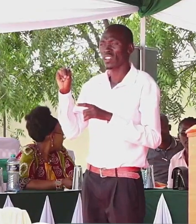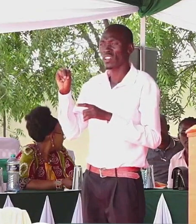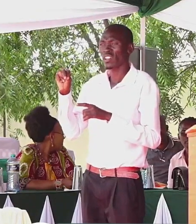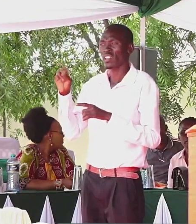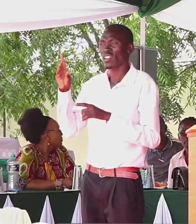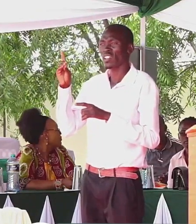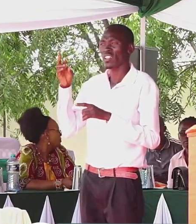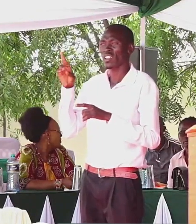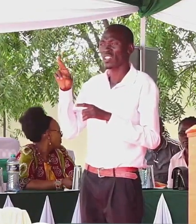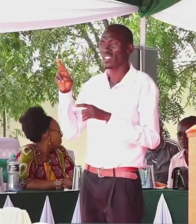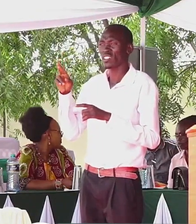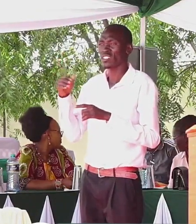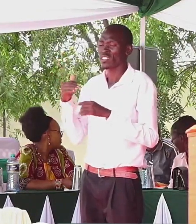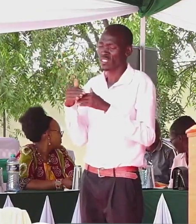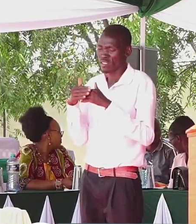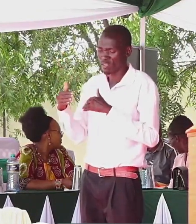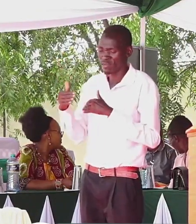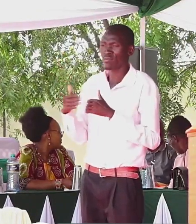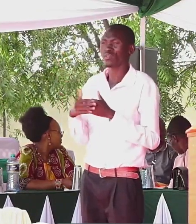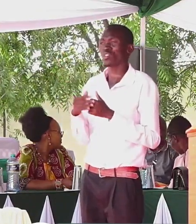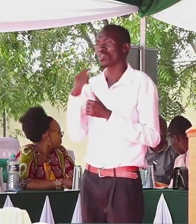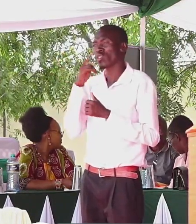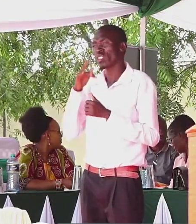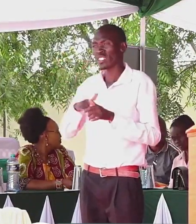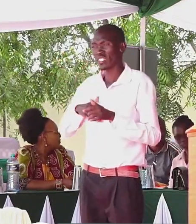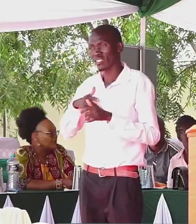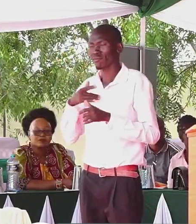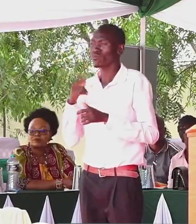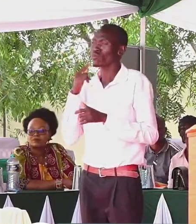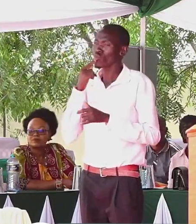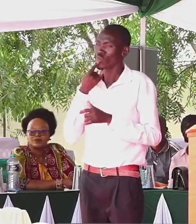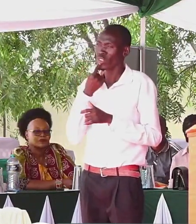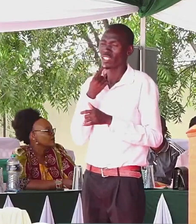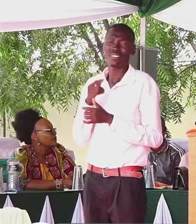can step in front so that you feel like a Turkana.